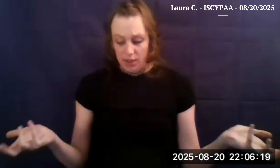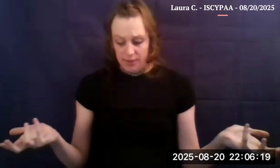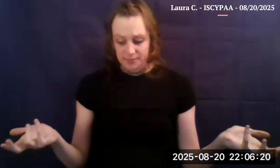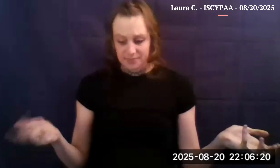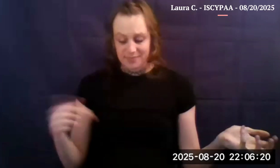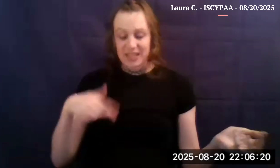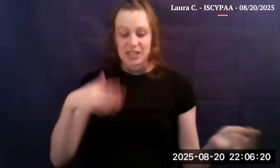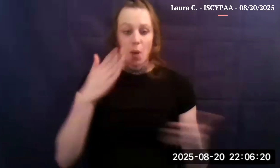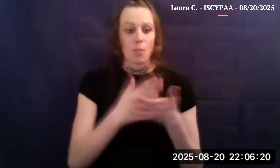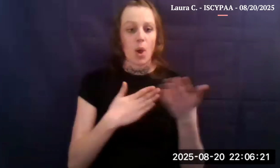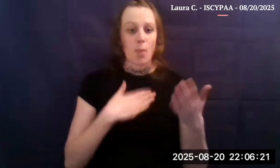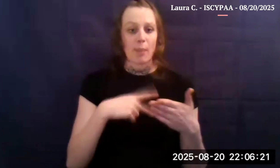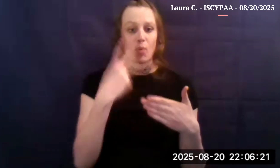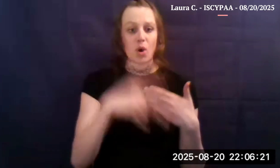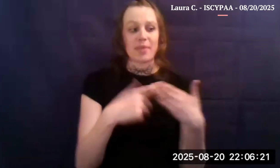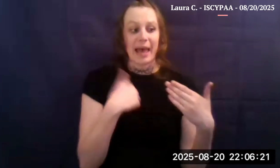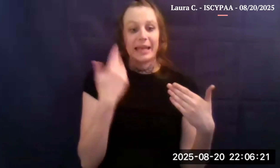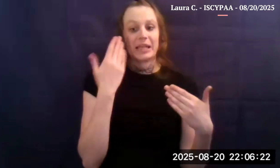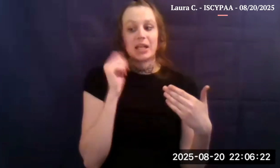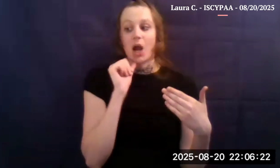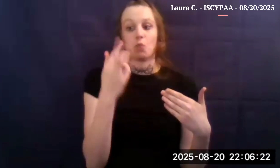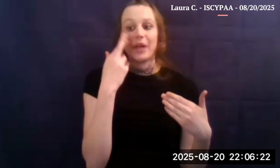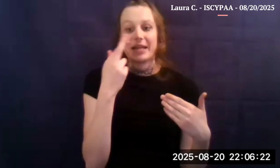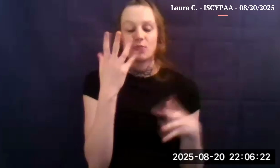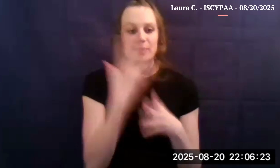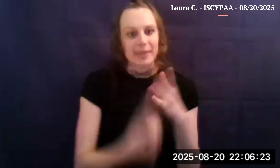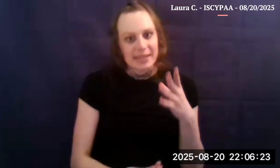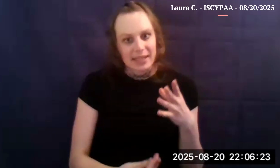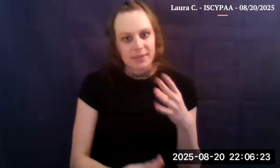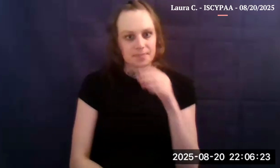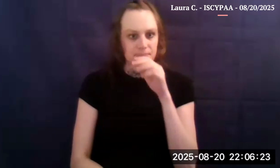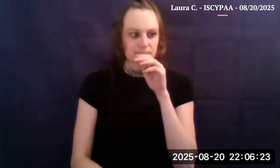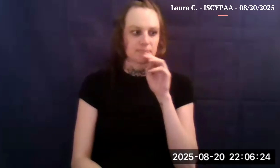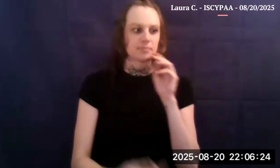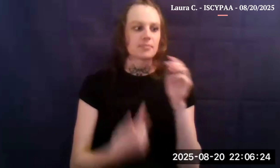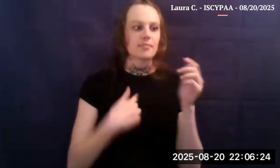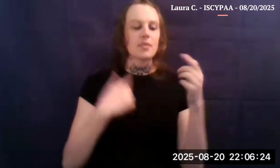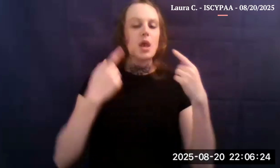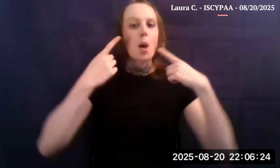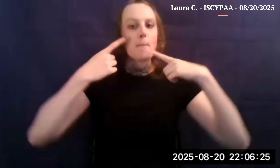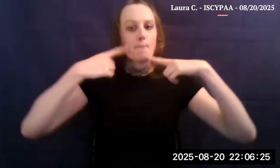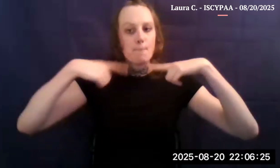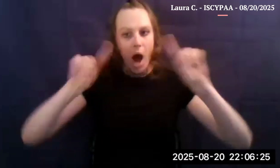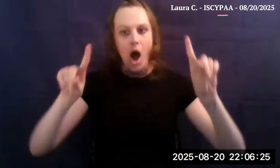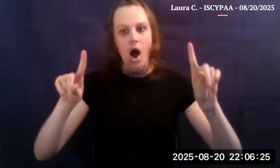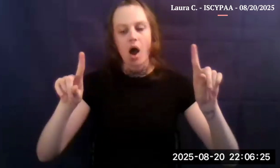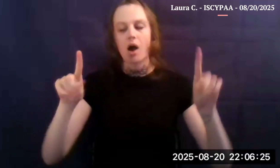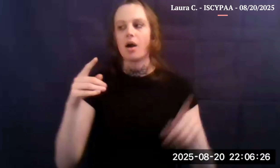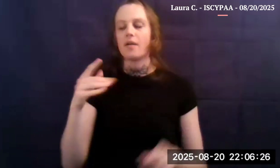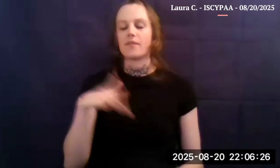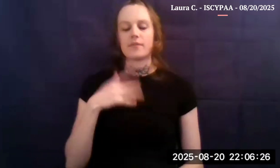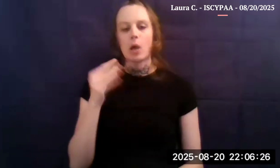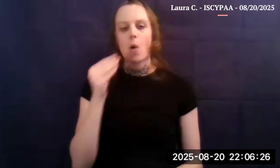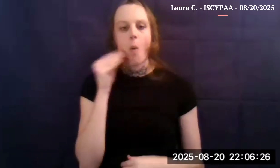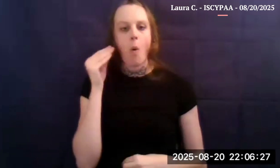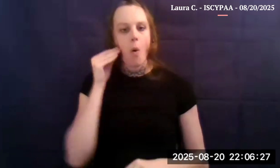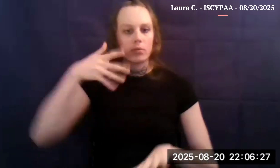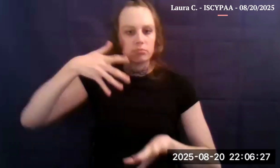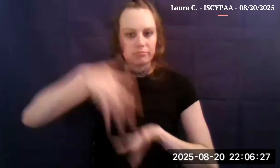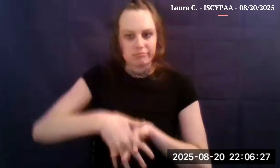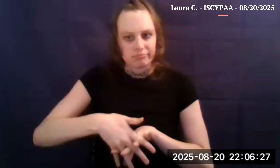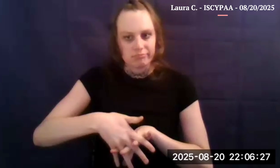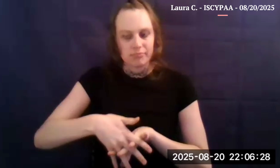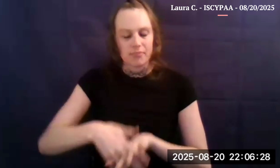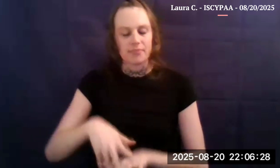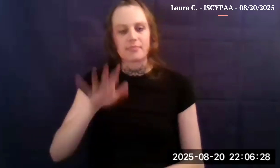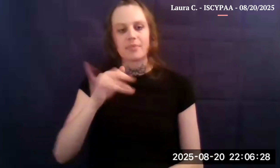of my program that I didn't know was missing, right? Like I finally felt at home, and it was so cool